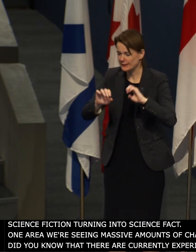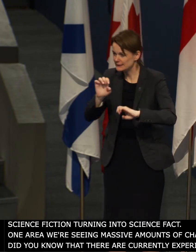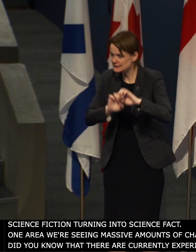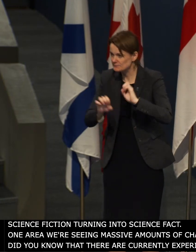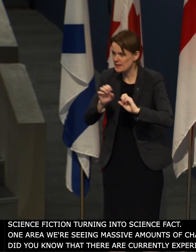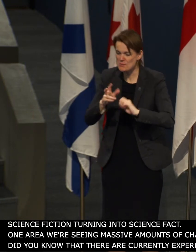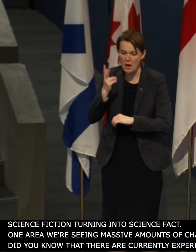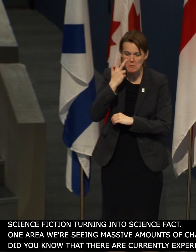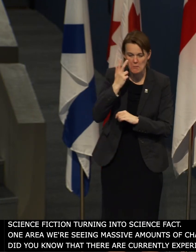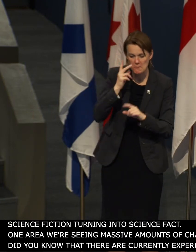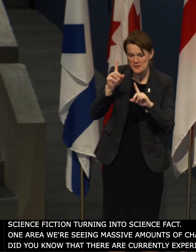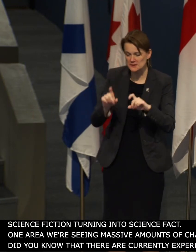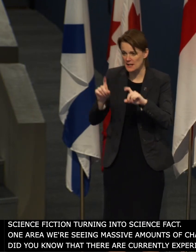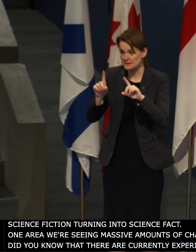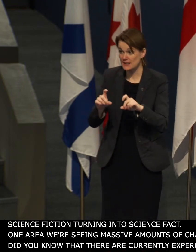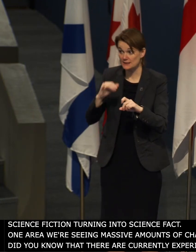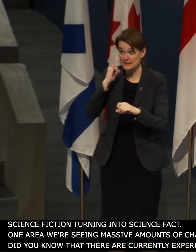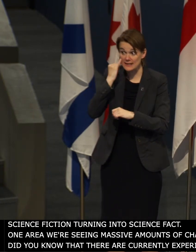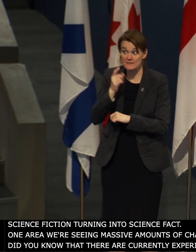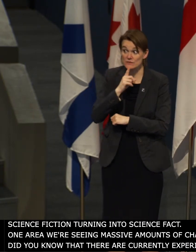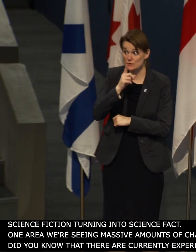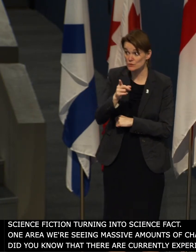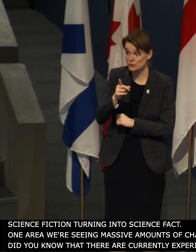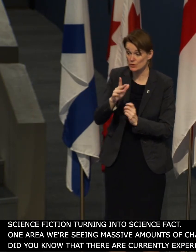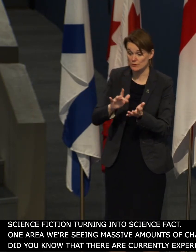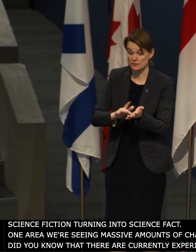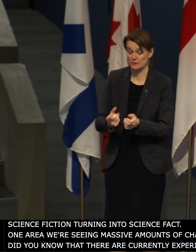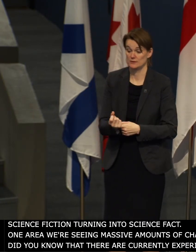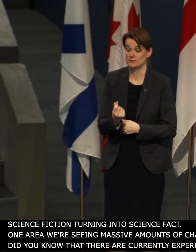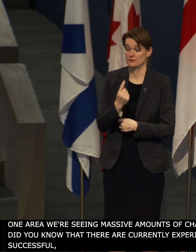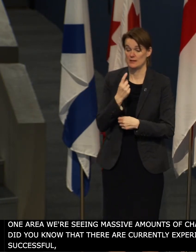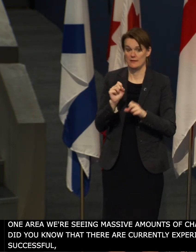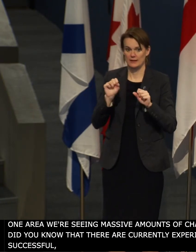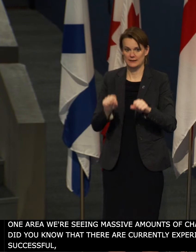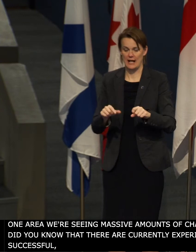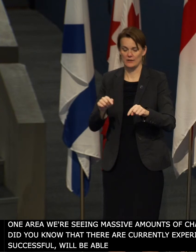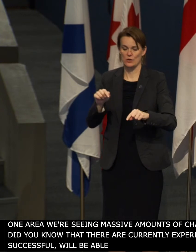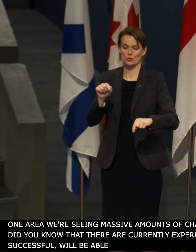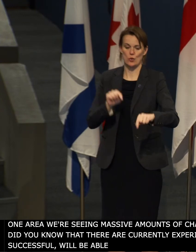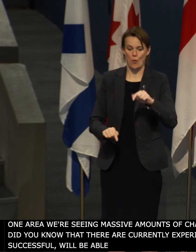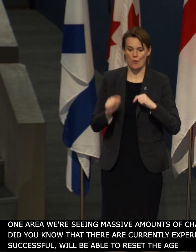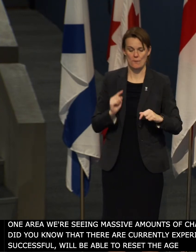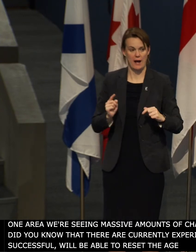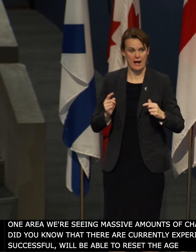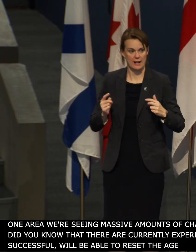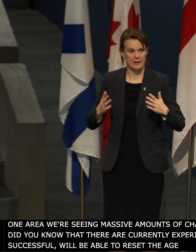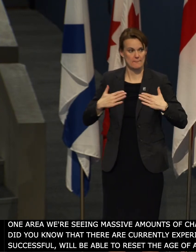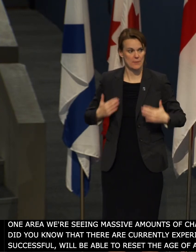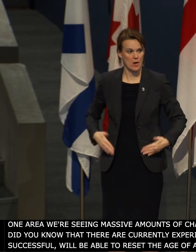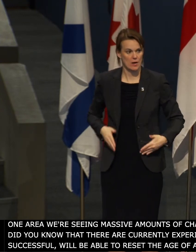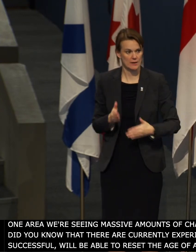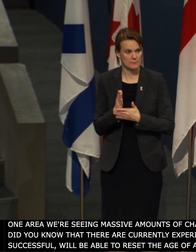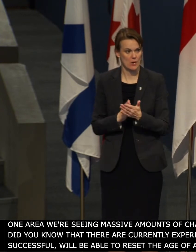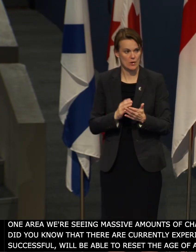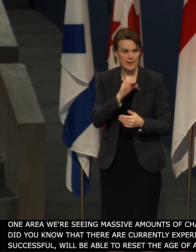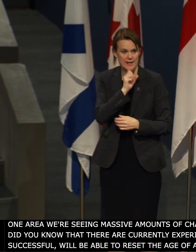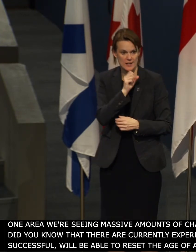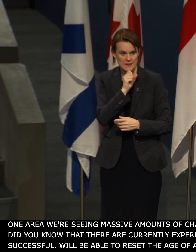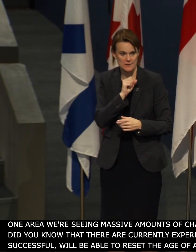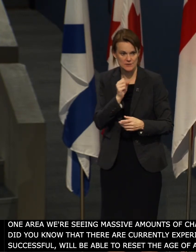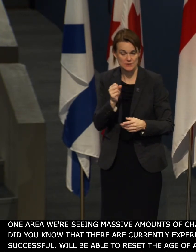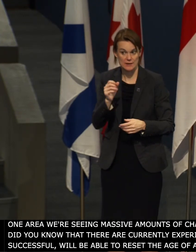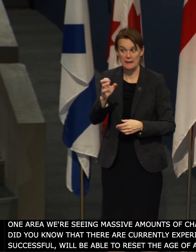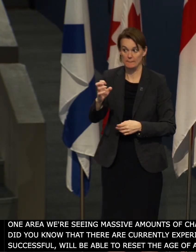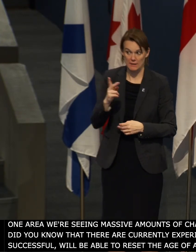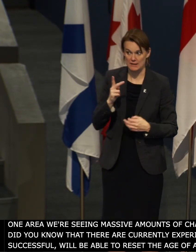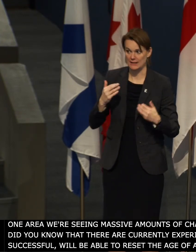development that have proven to be successful, will be able to reset the age of any part of the human body? And if